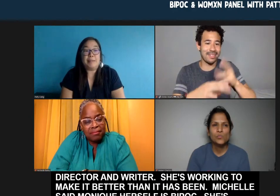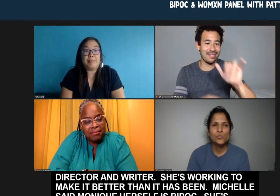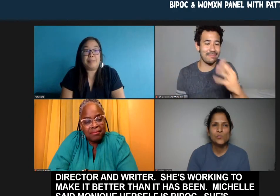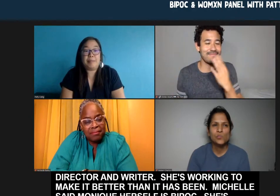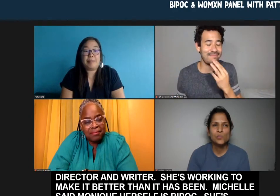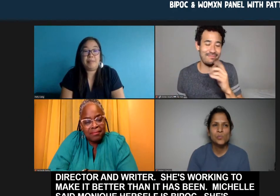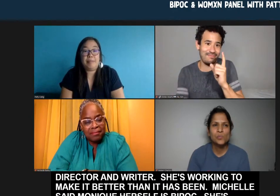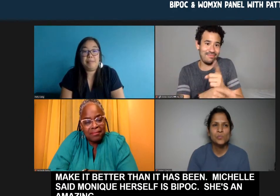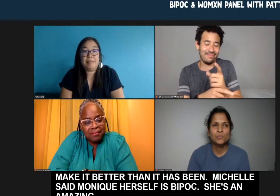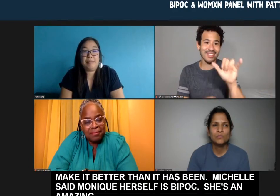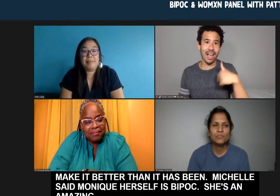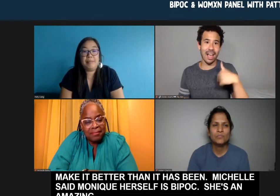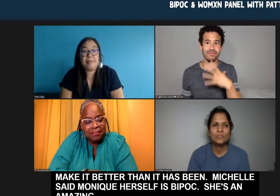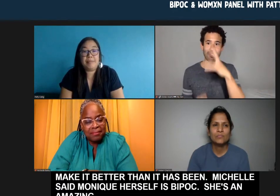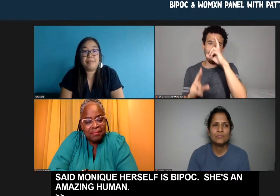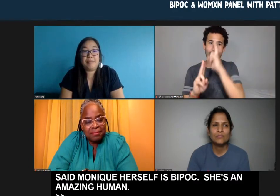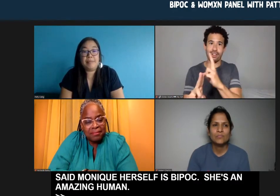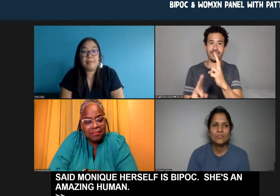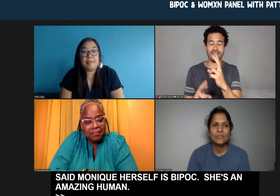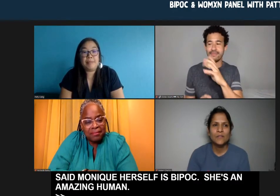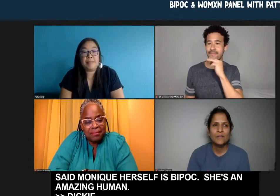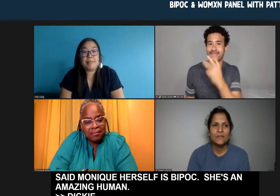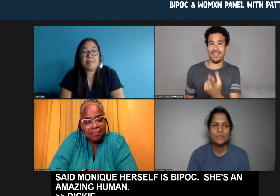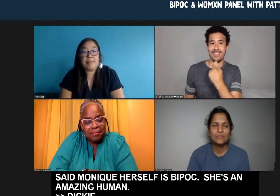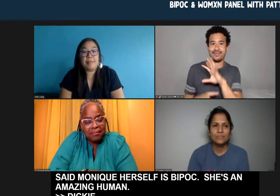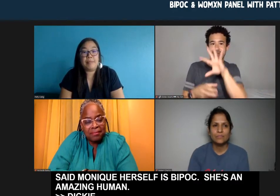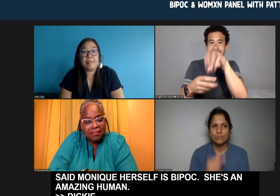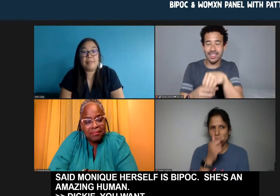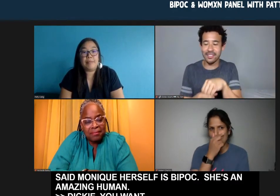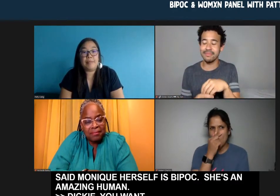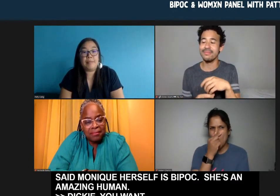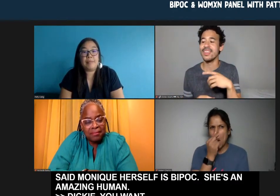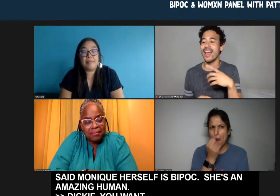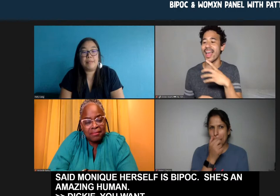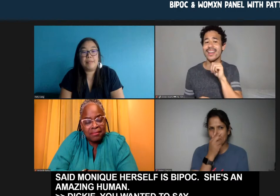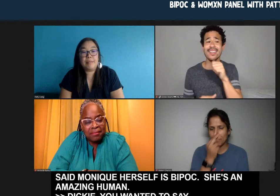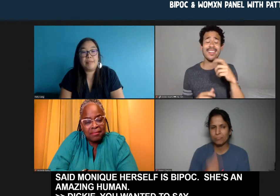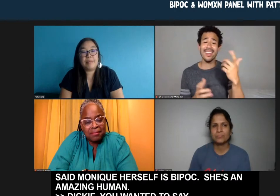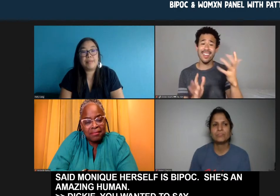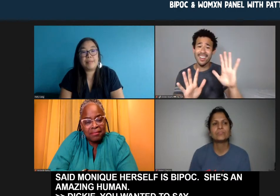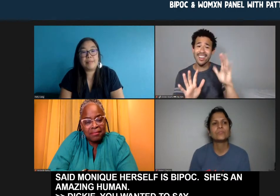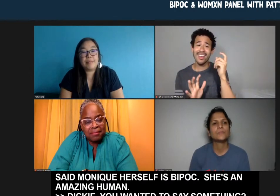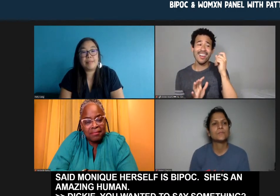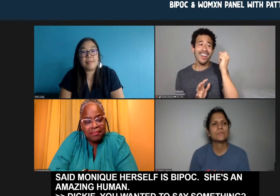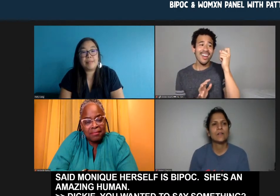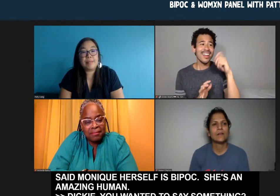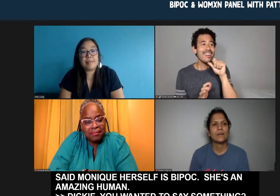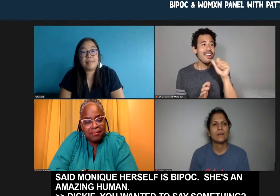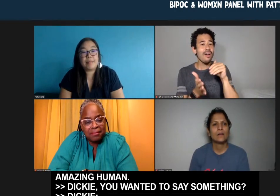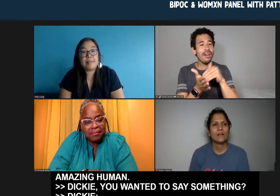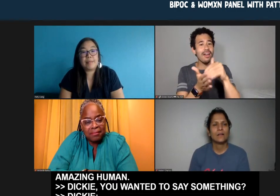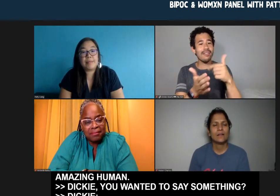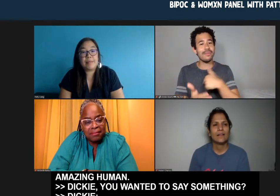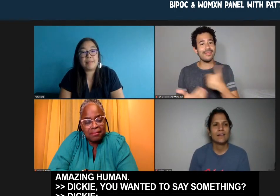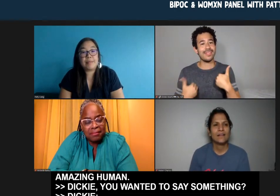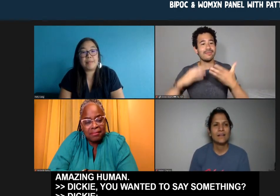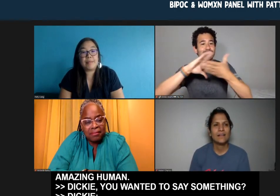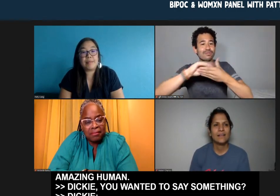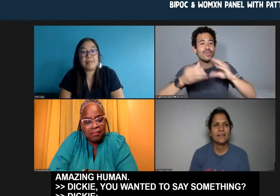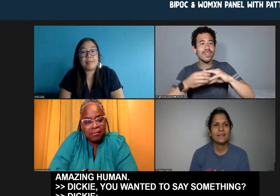Yes, thank you for mentioning that name. It was such an honor for me to be involved with that project. And again, often for